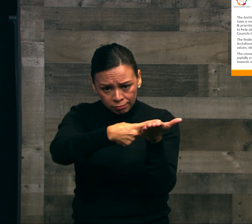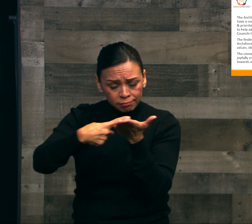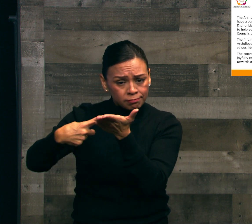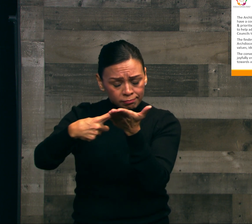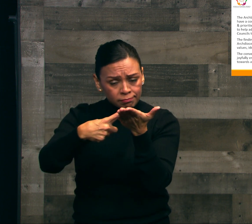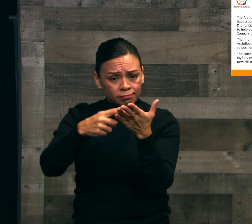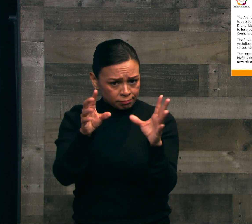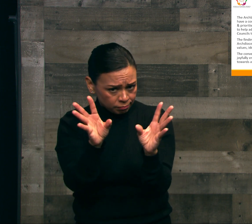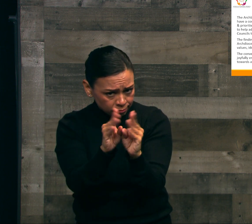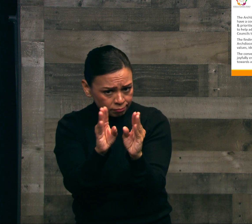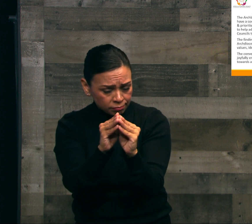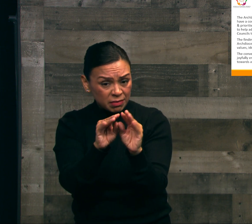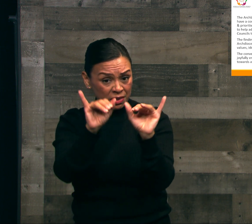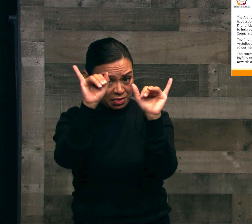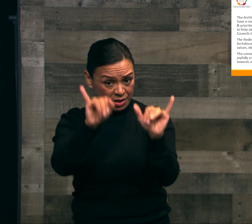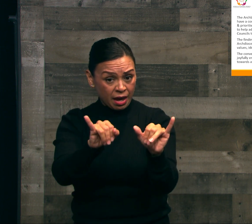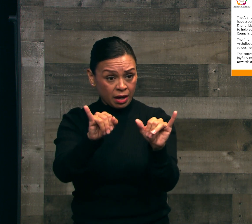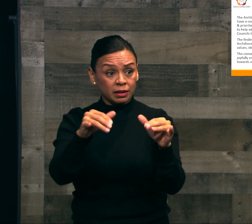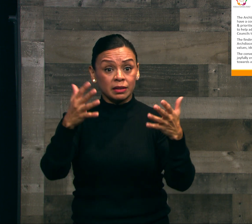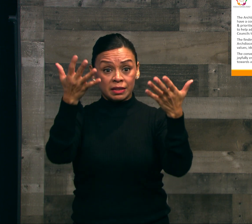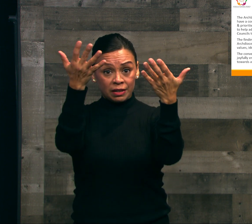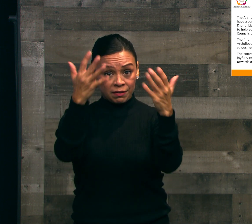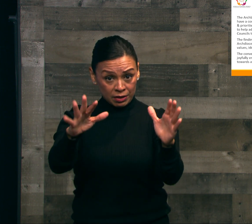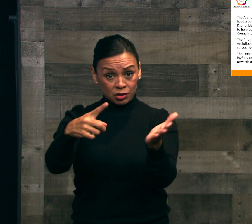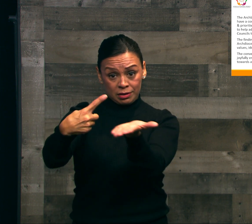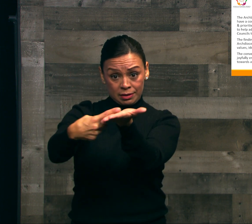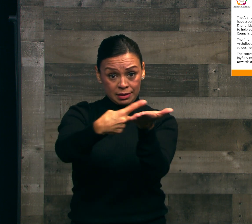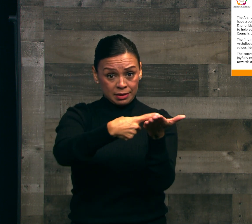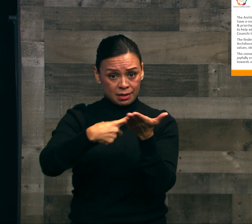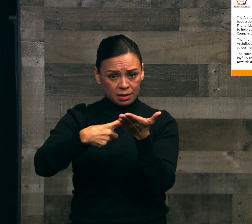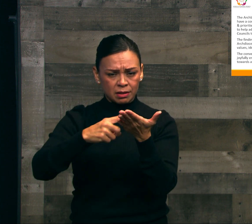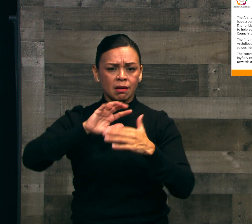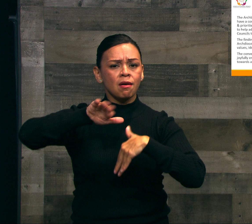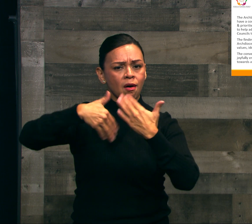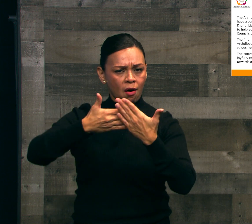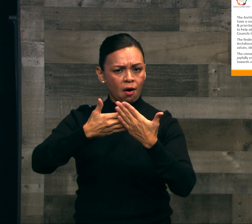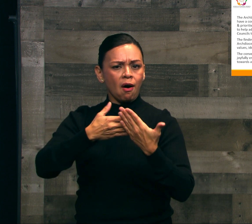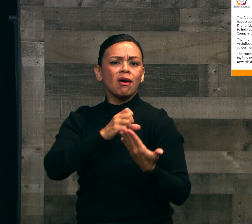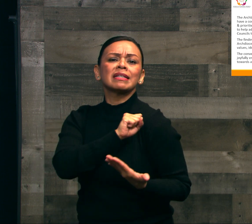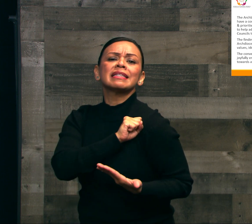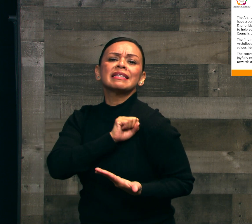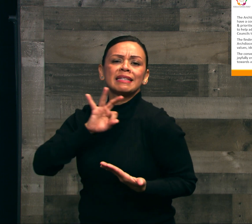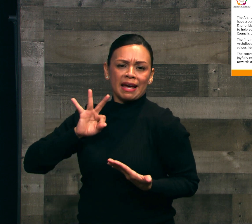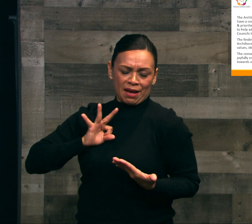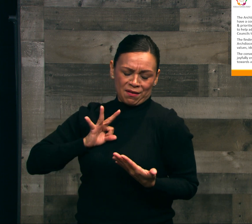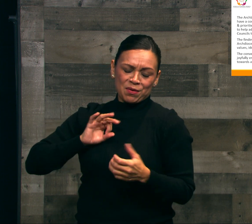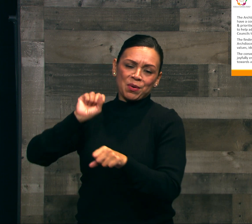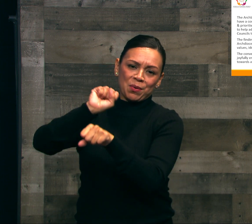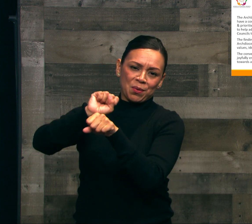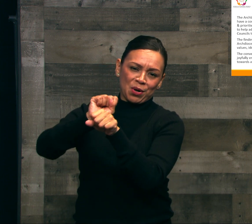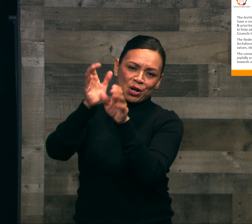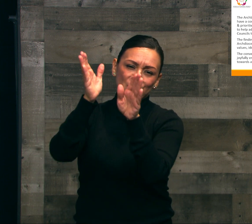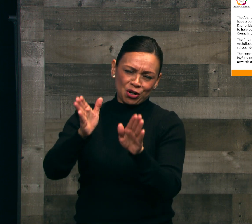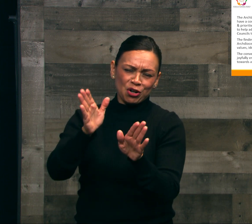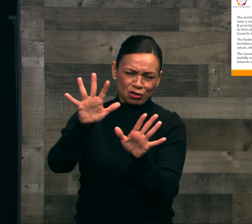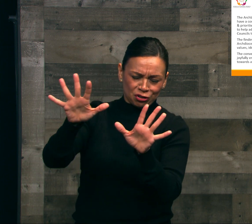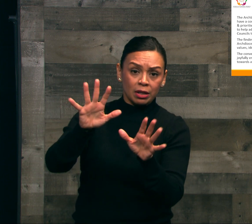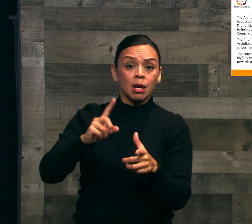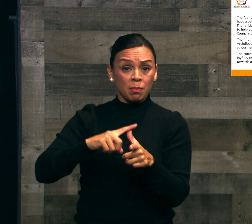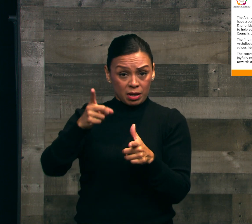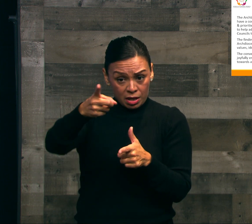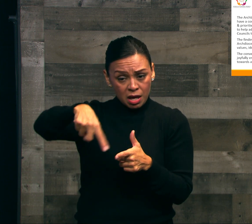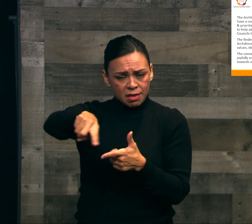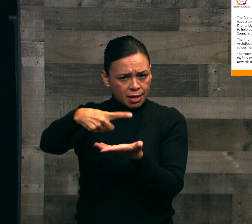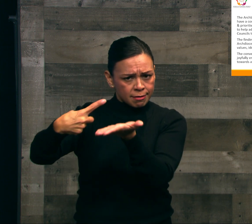among themselves, and that same conversation will be had by all the senior staff as well, but